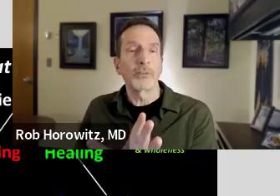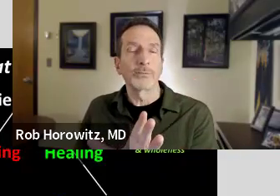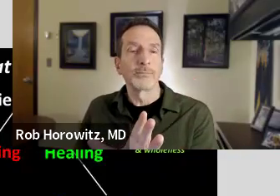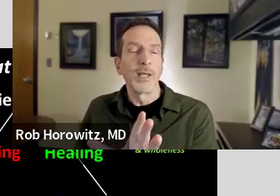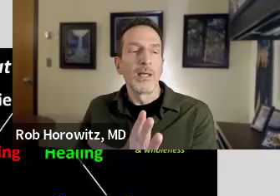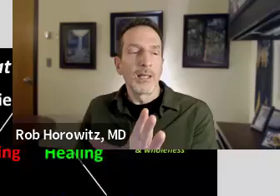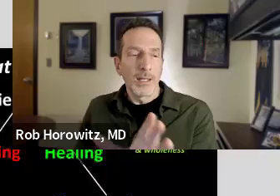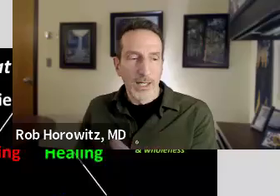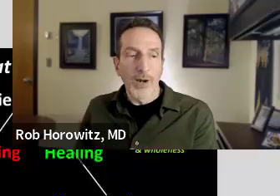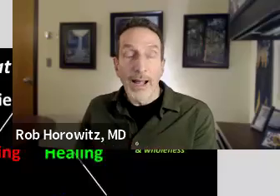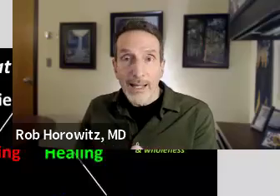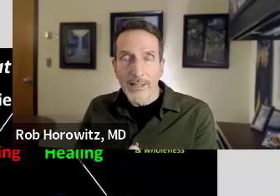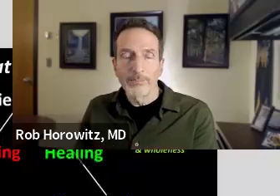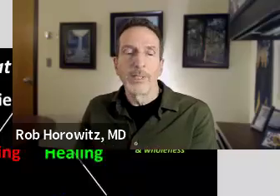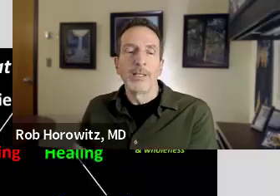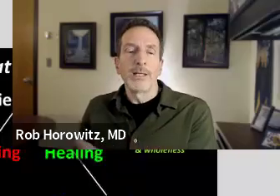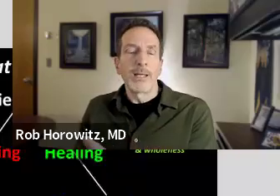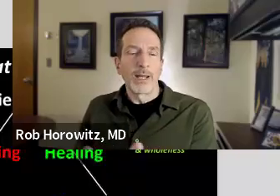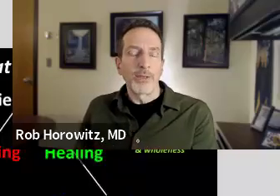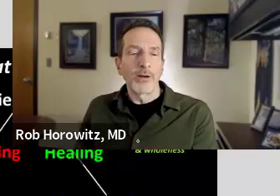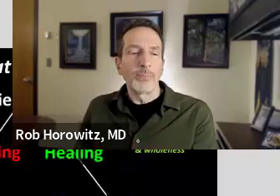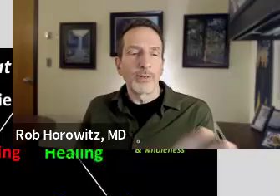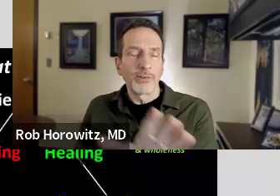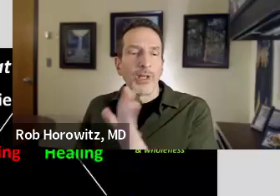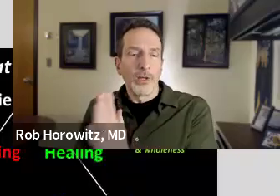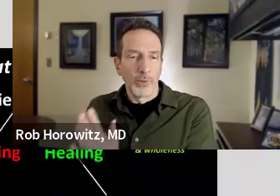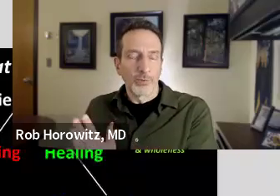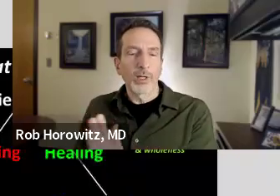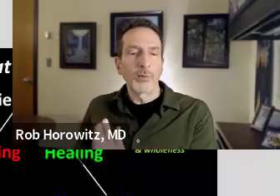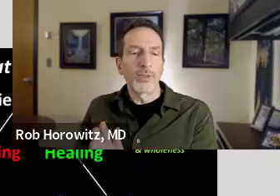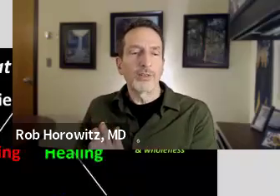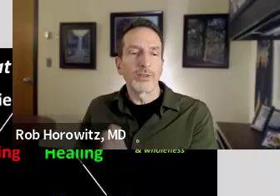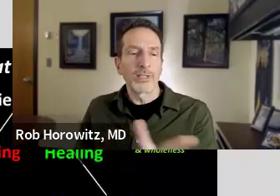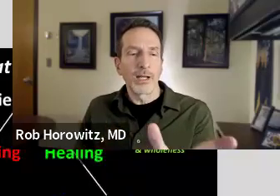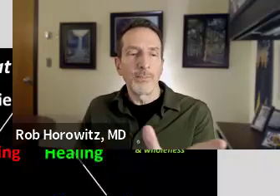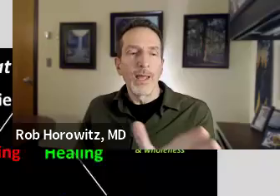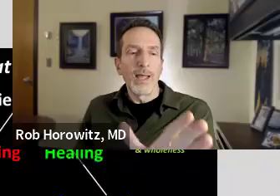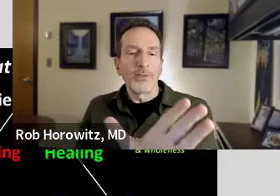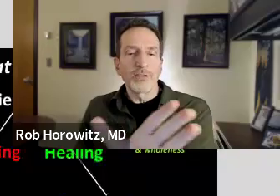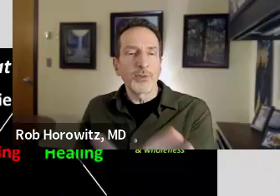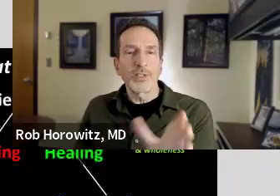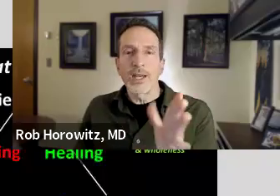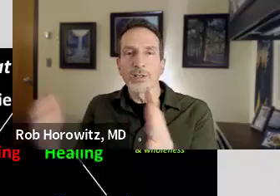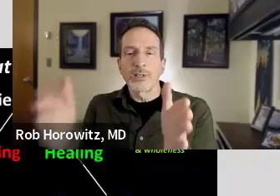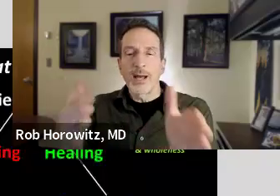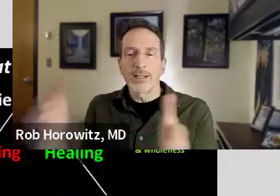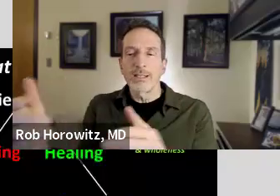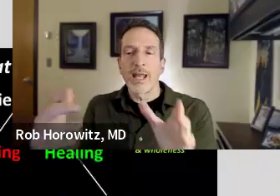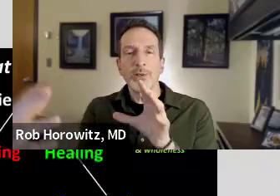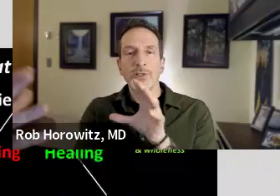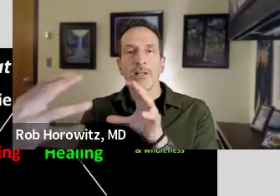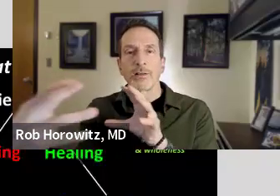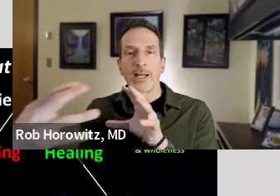gynecologic cancer. Here I am, and my therapist, who was working with us at the time. This first session is